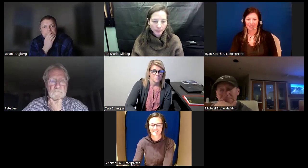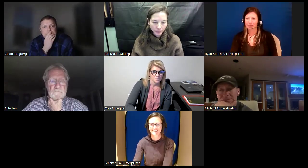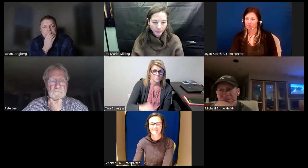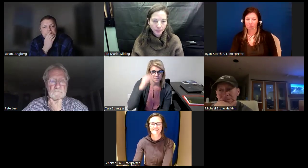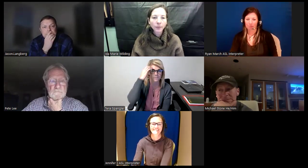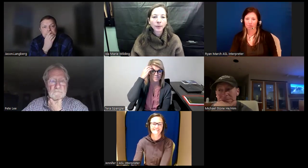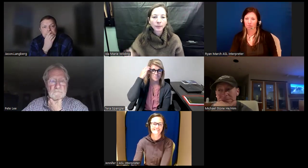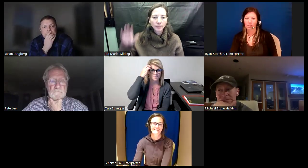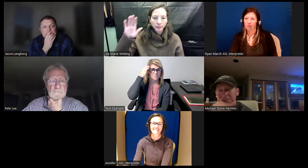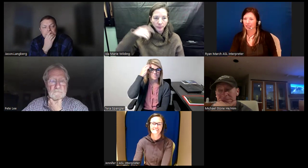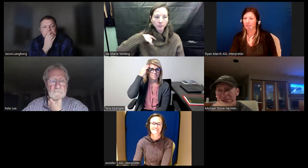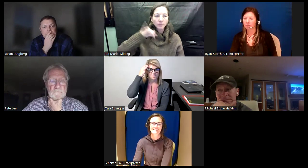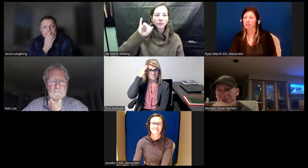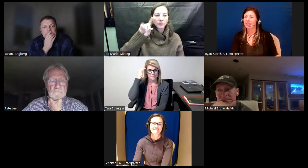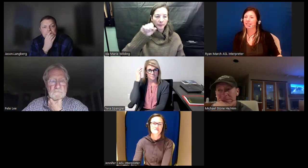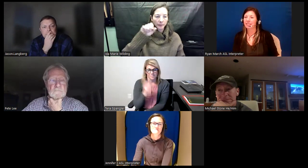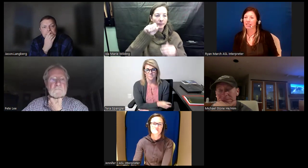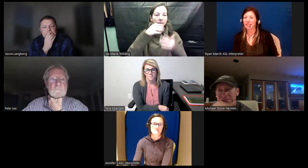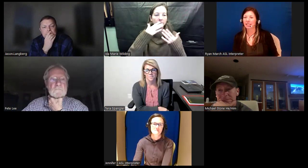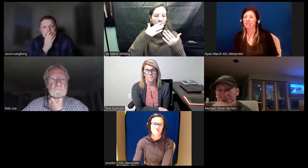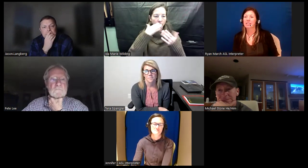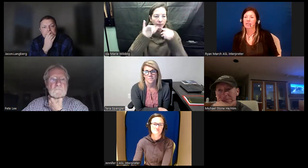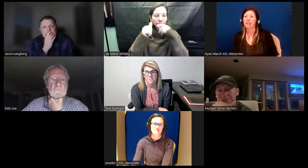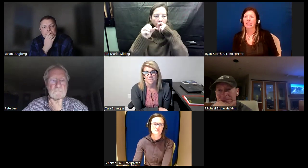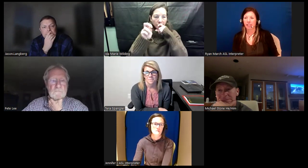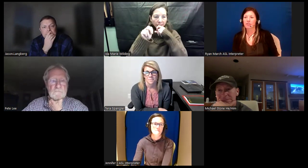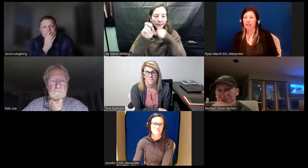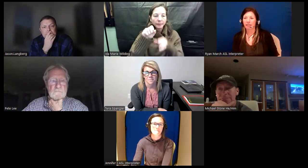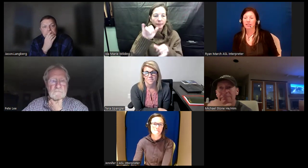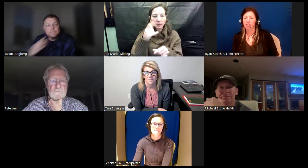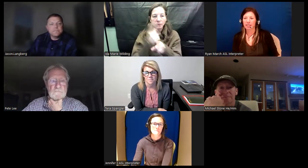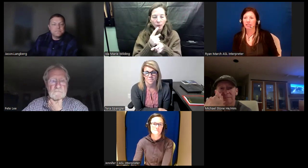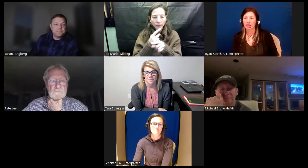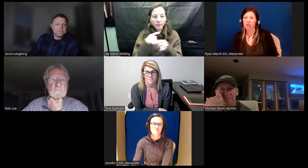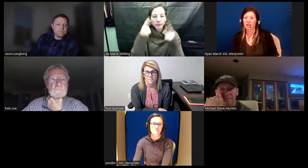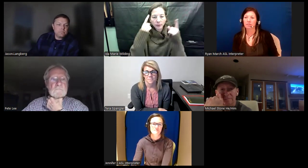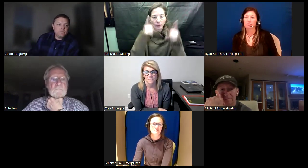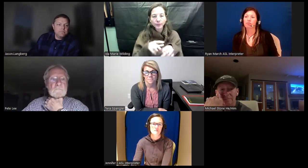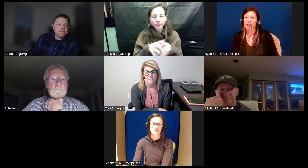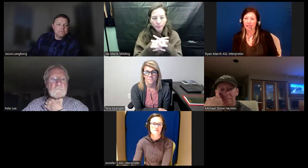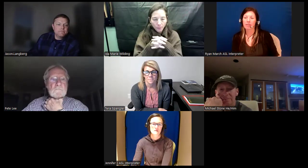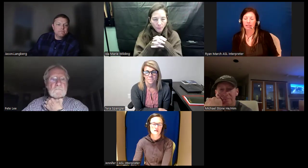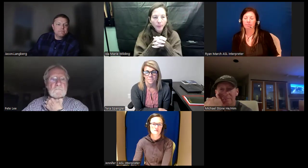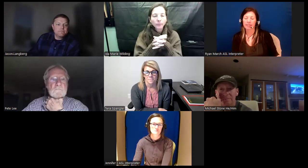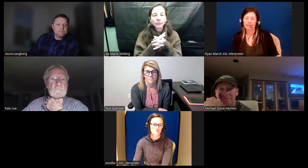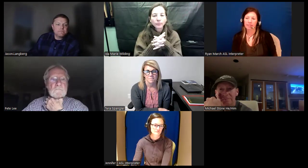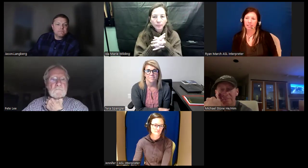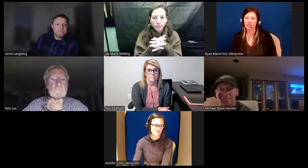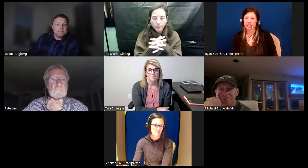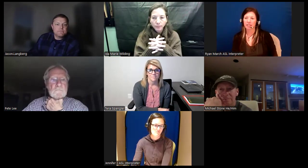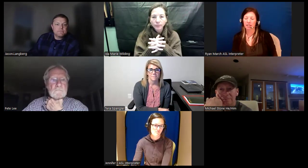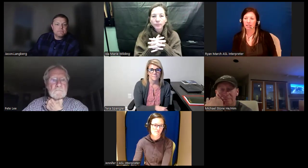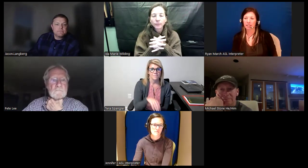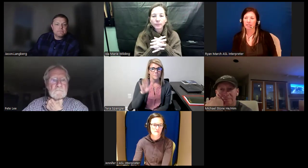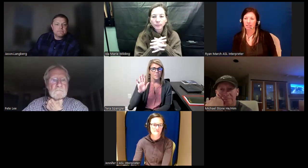Yeah. Okay. And this is Ida. Thank you for that, Jason. Okay. Right. Yeah, I